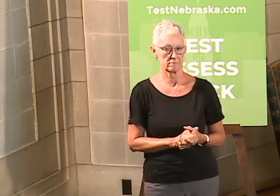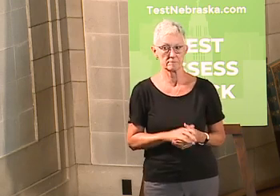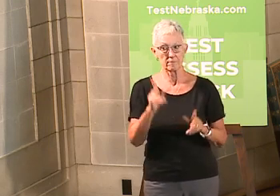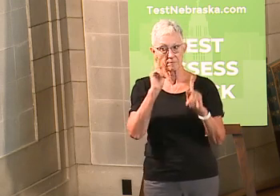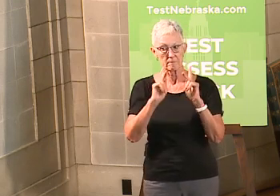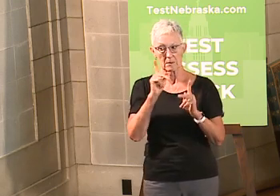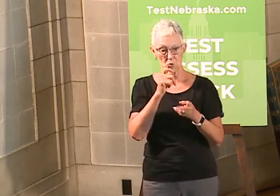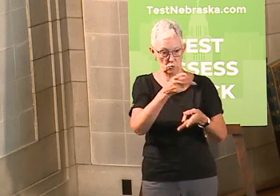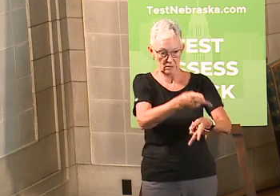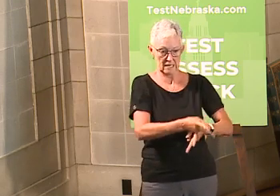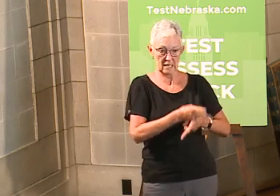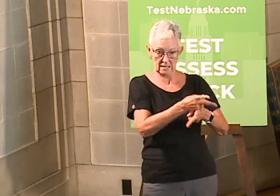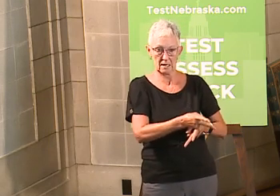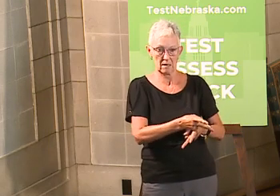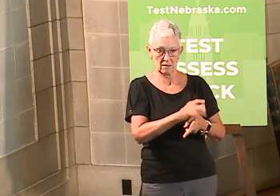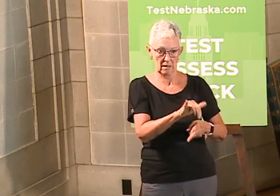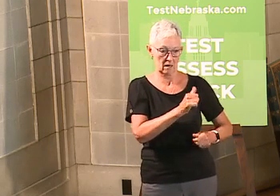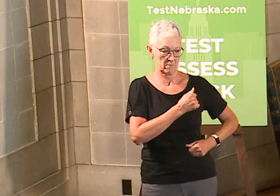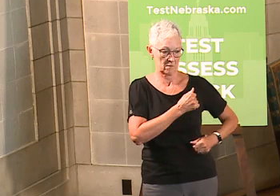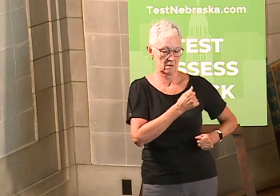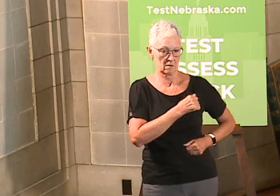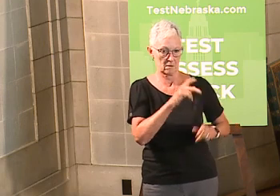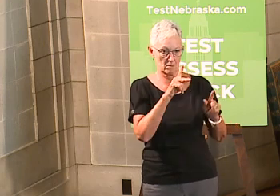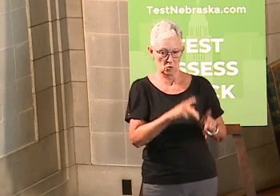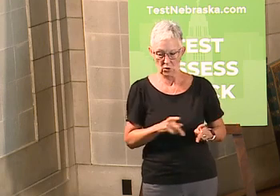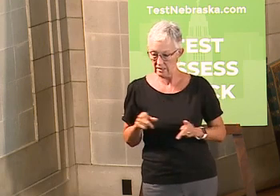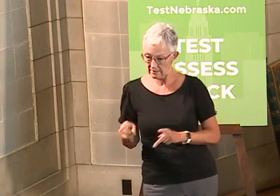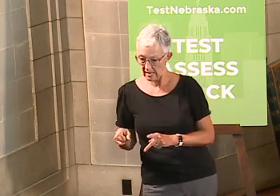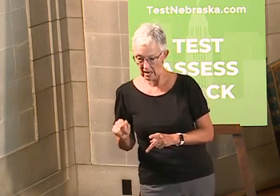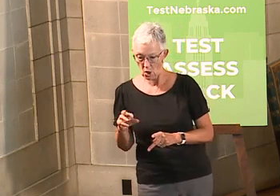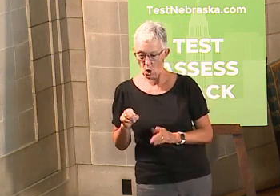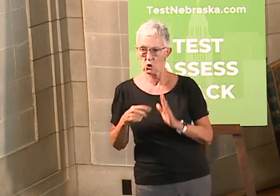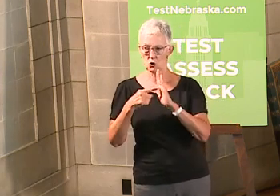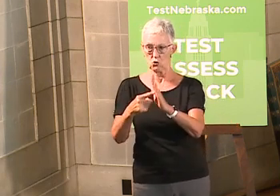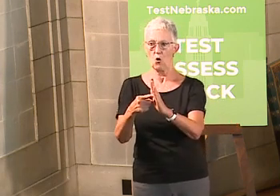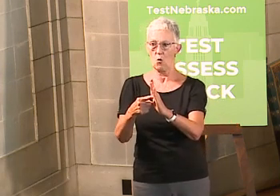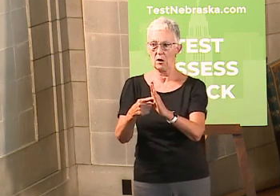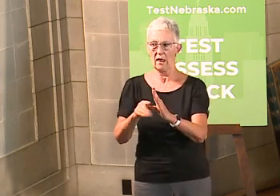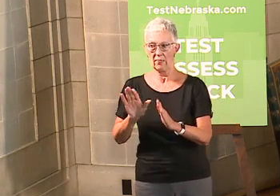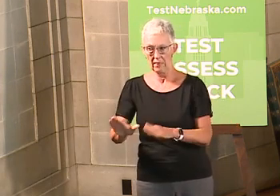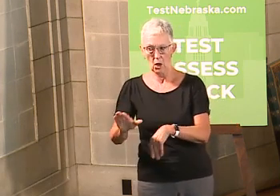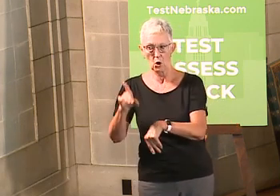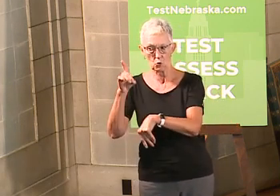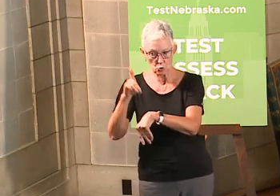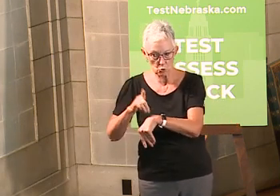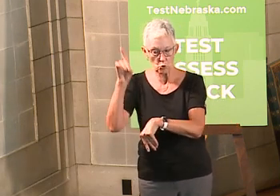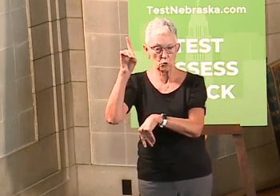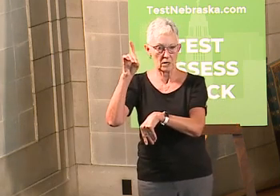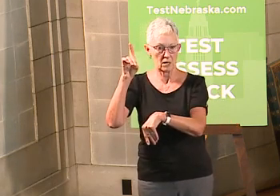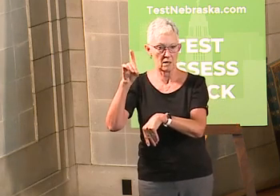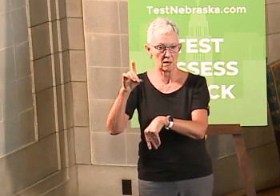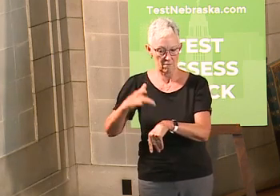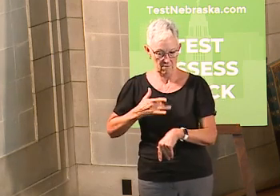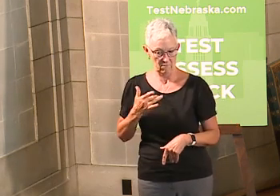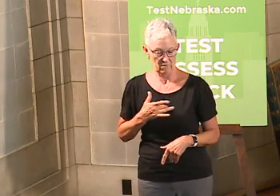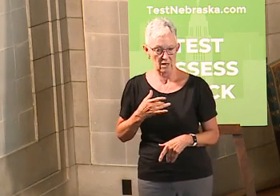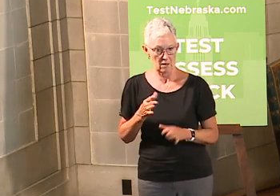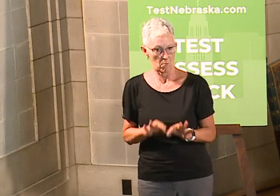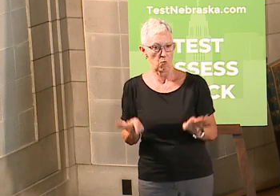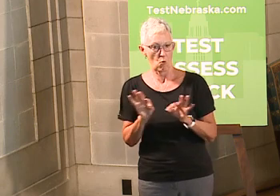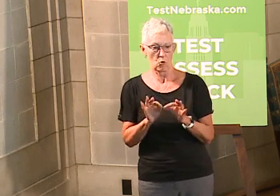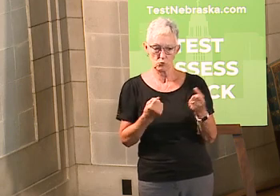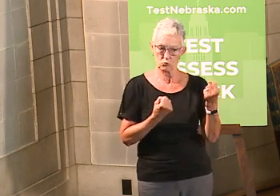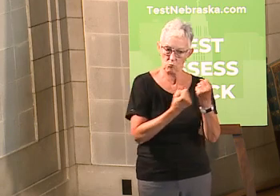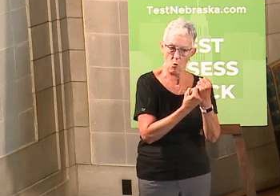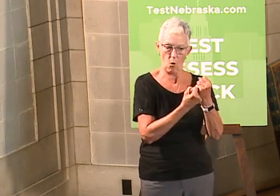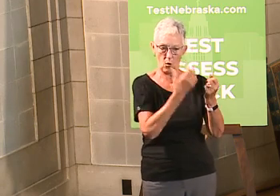our country with the same honor and duty our loved ones demonstrated in volunteering to defend our freedom. It is